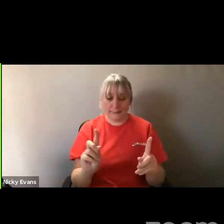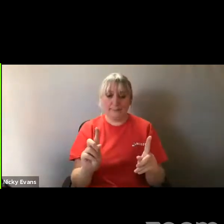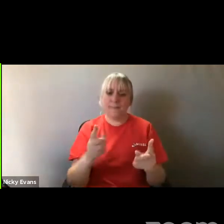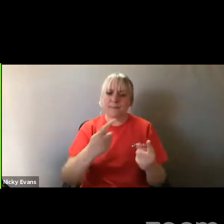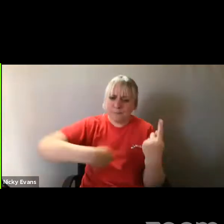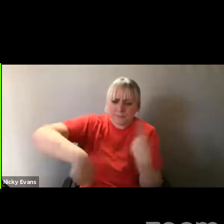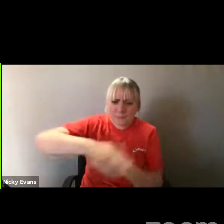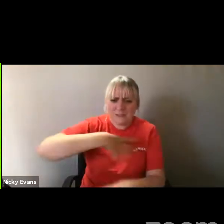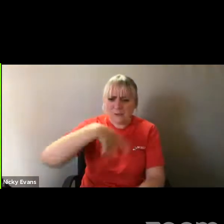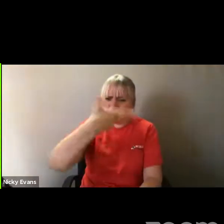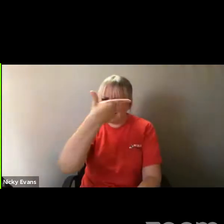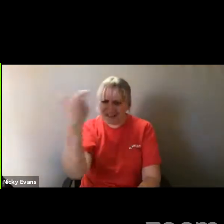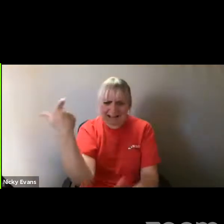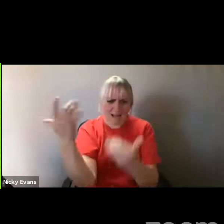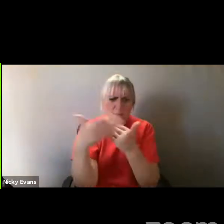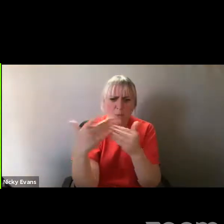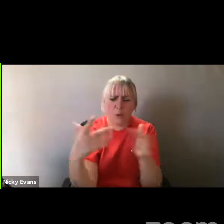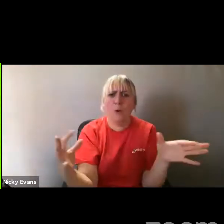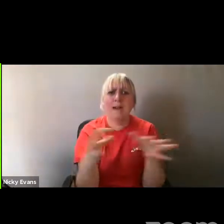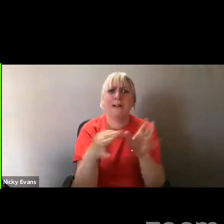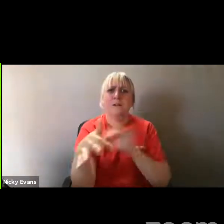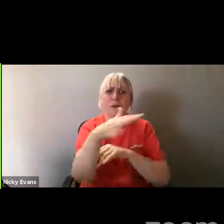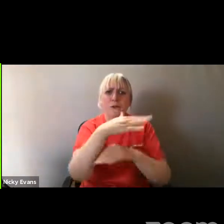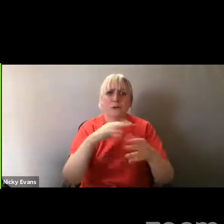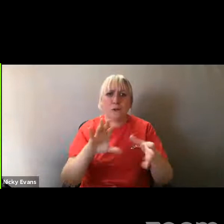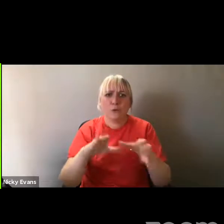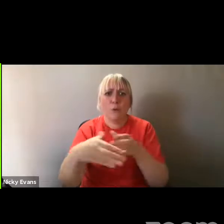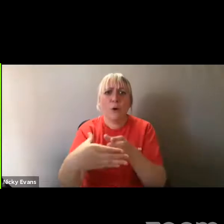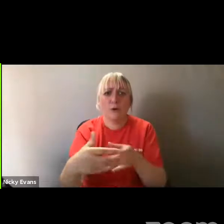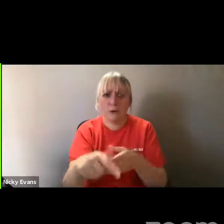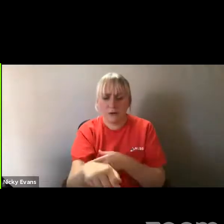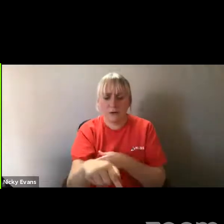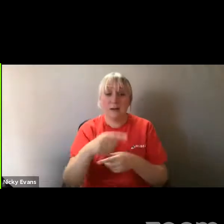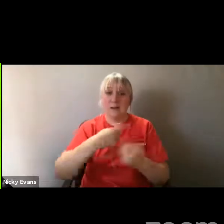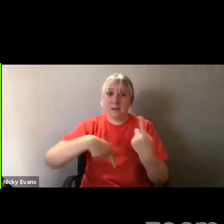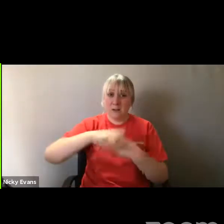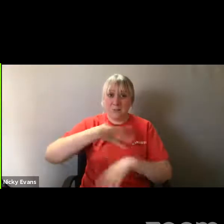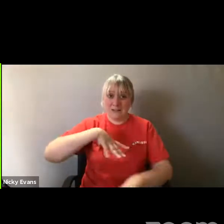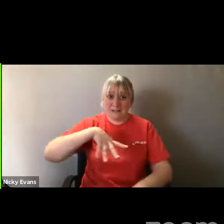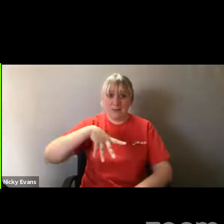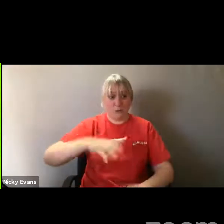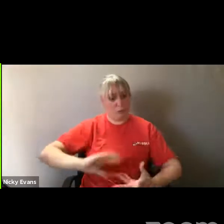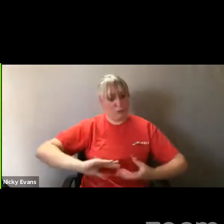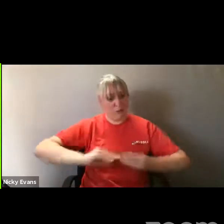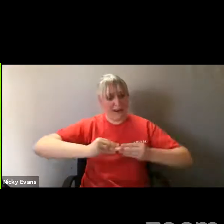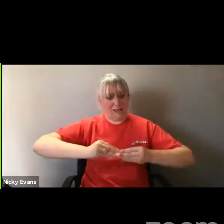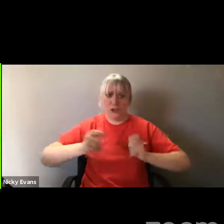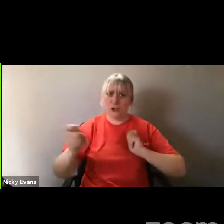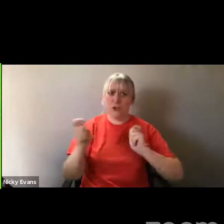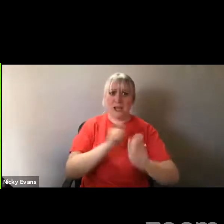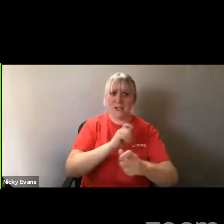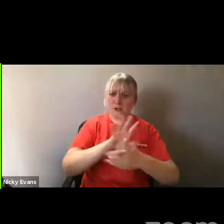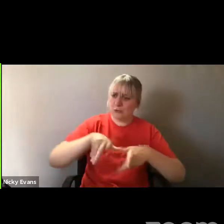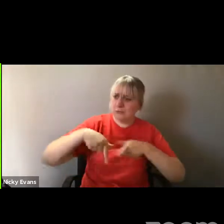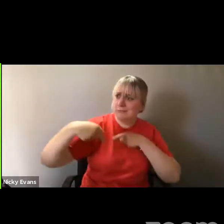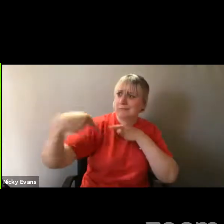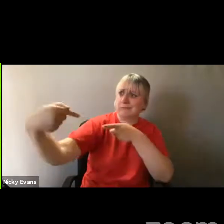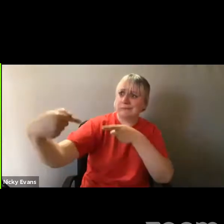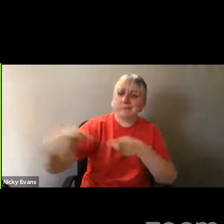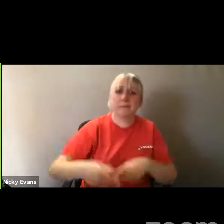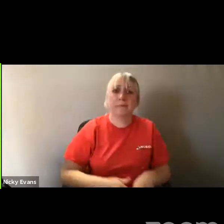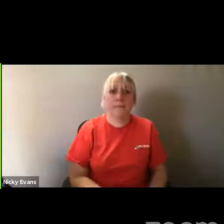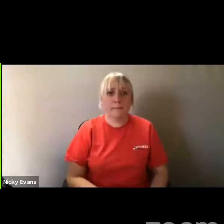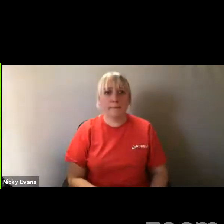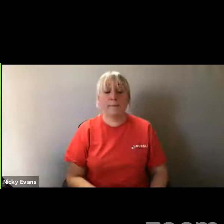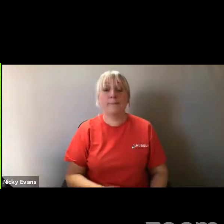understanding the social model and creating that change. So I'm very